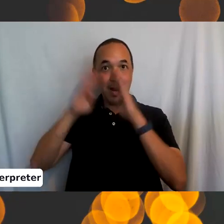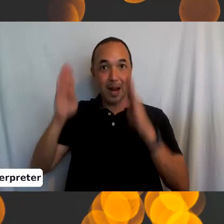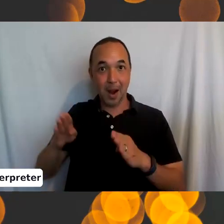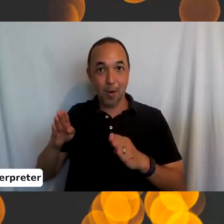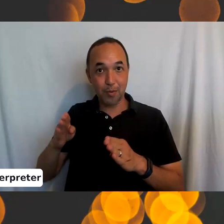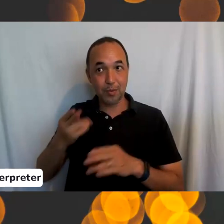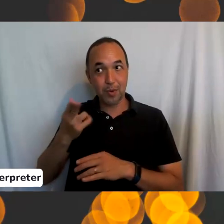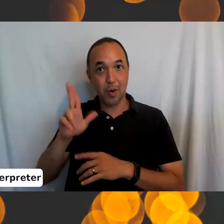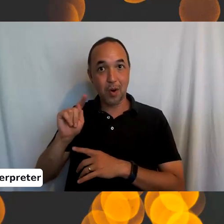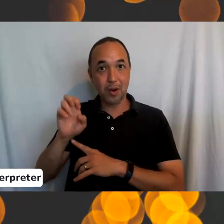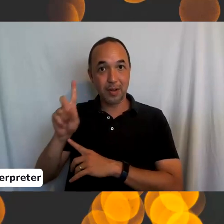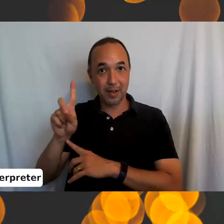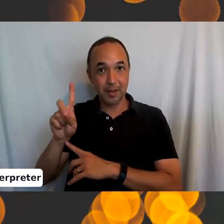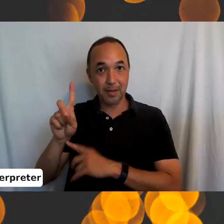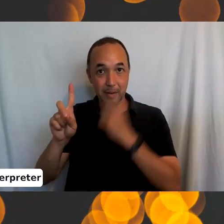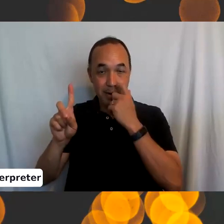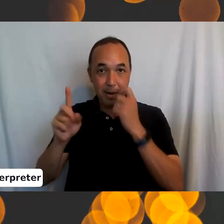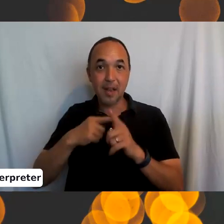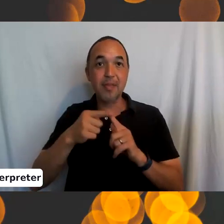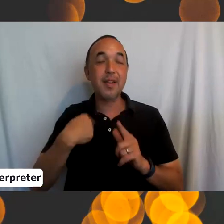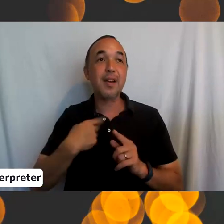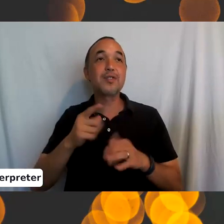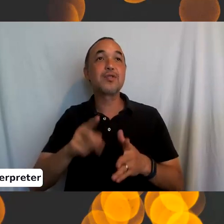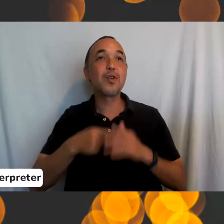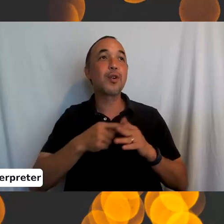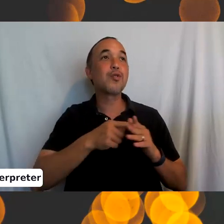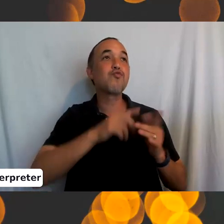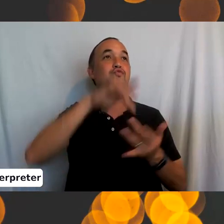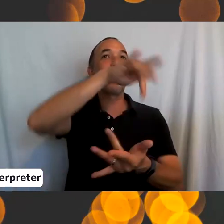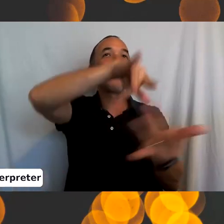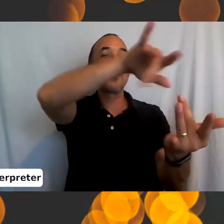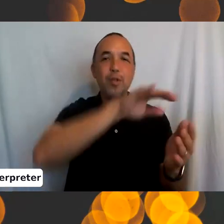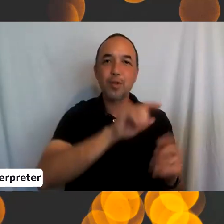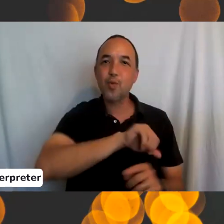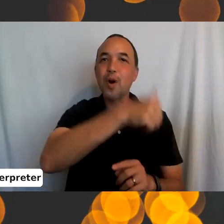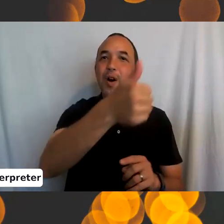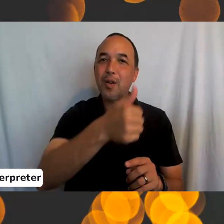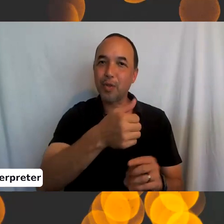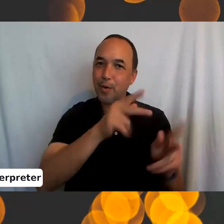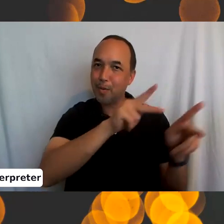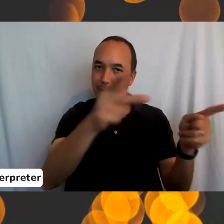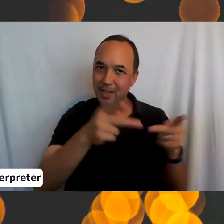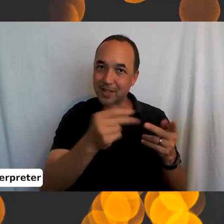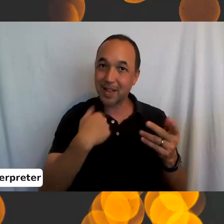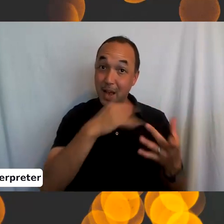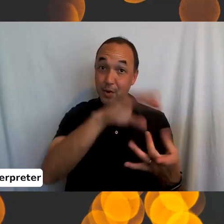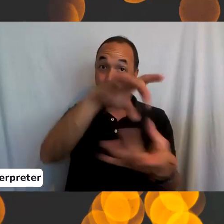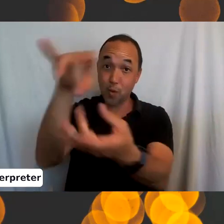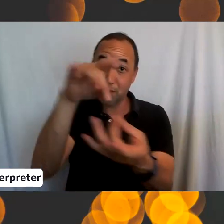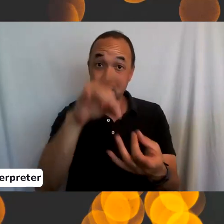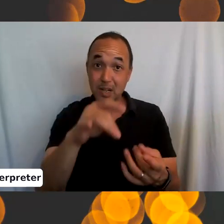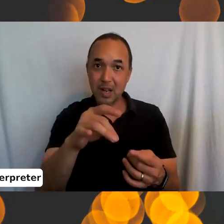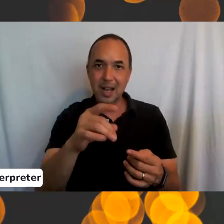haunted places in the world for fun. And I didn't really think through as far as what I was